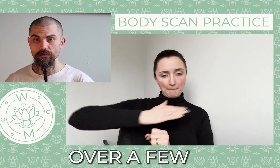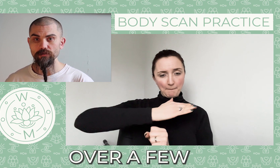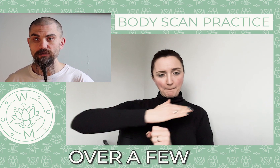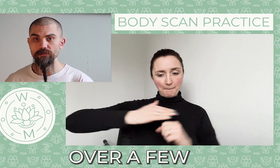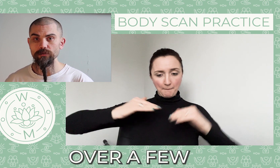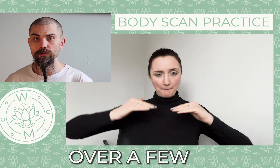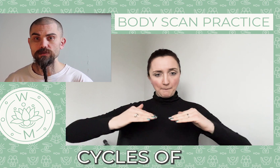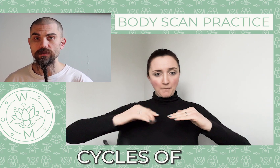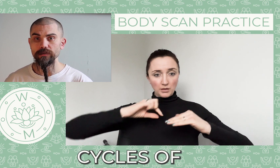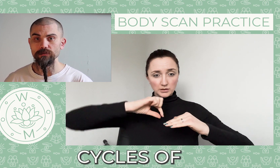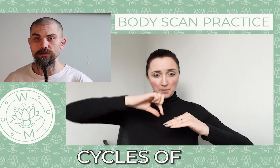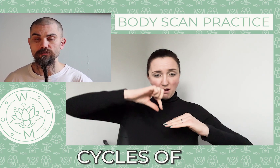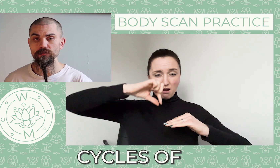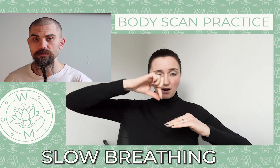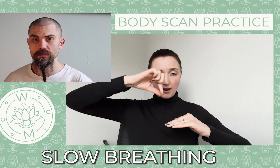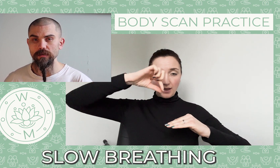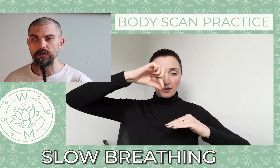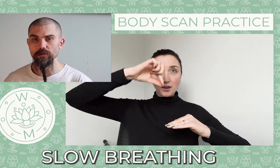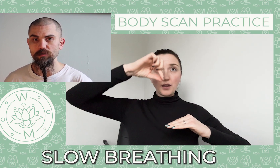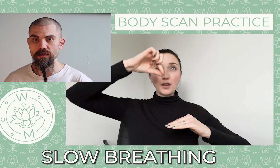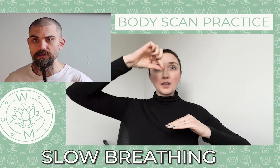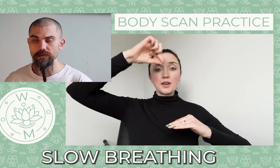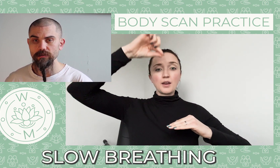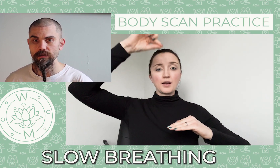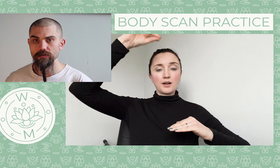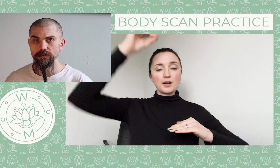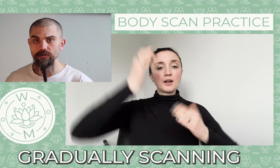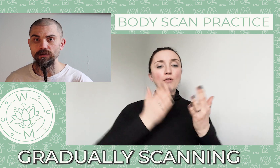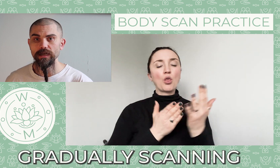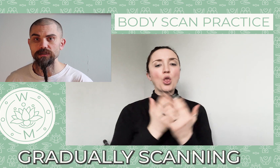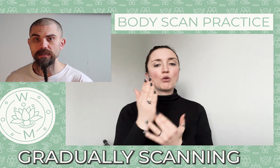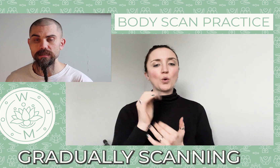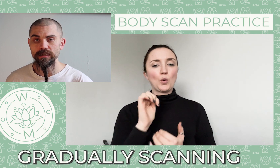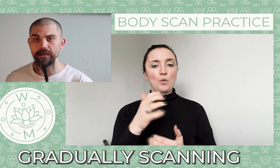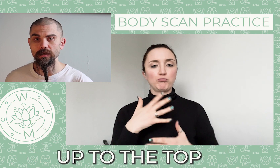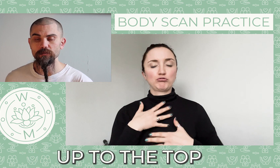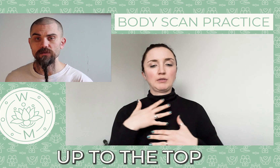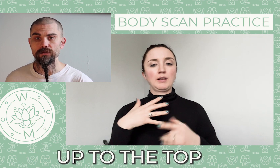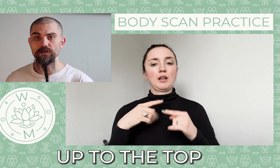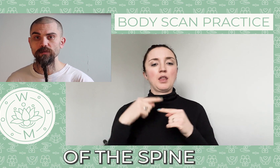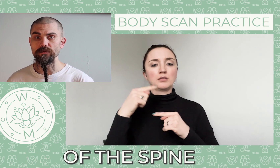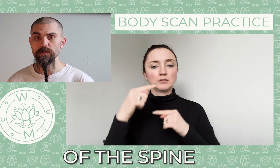over a few cycles of slow breathing, gradually scanning up to the top of the spine.